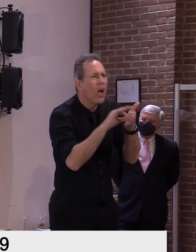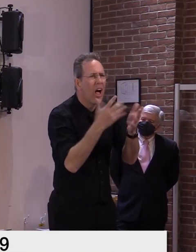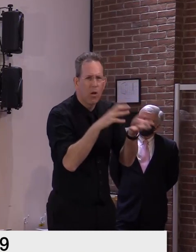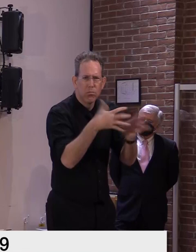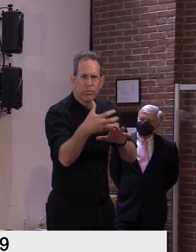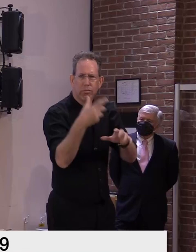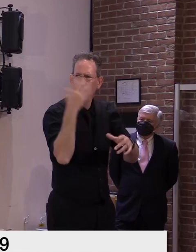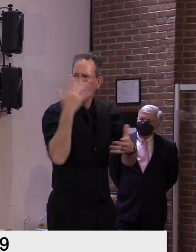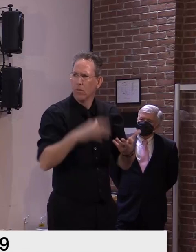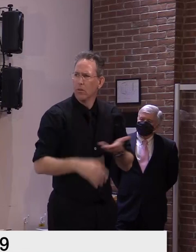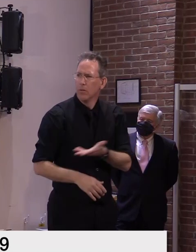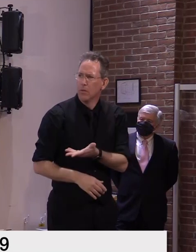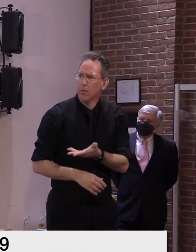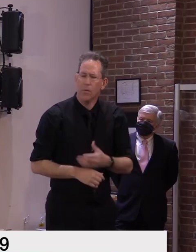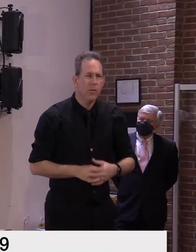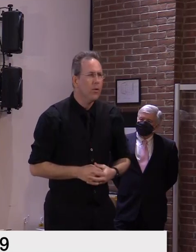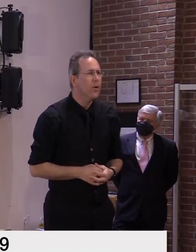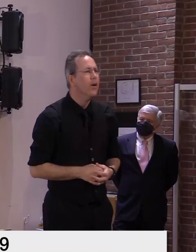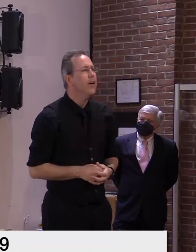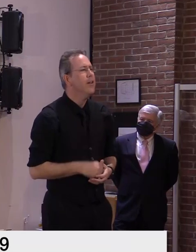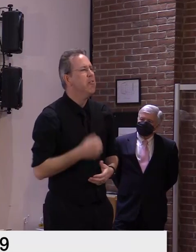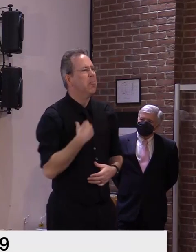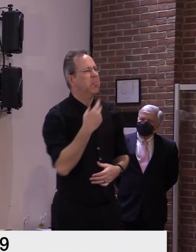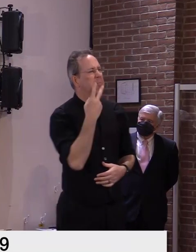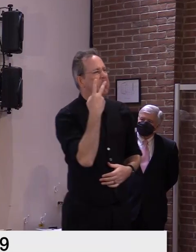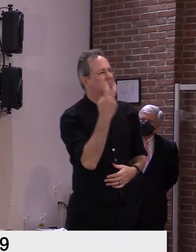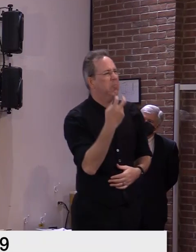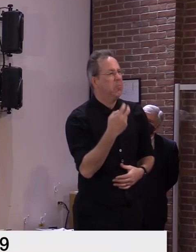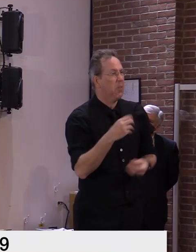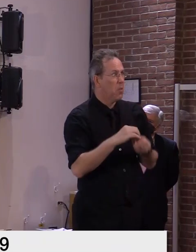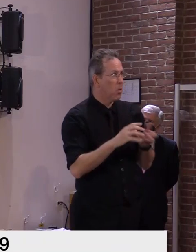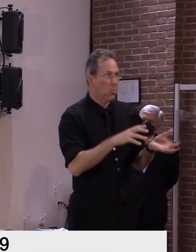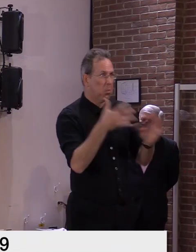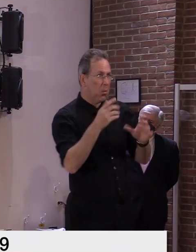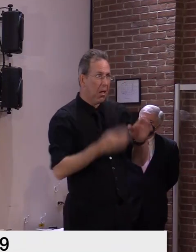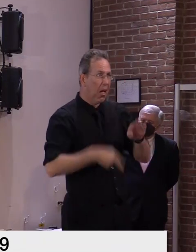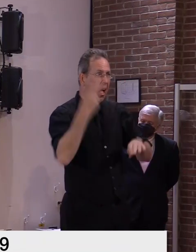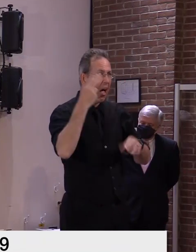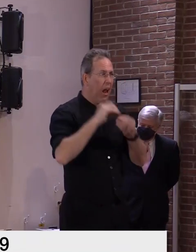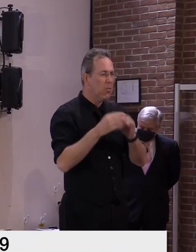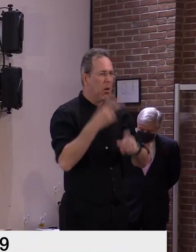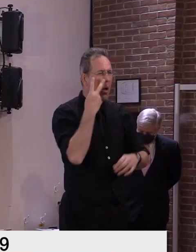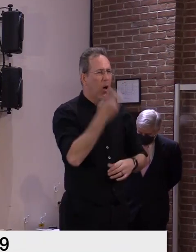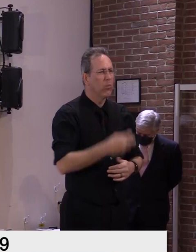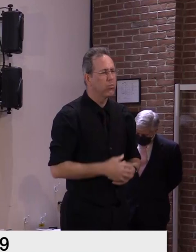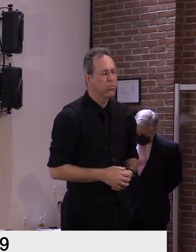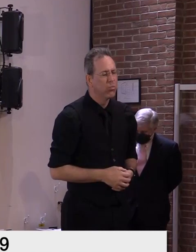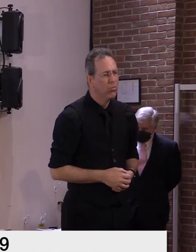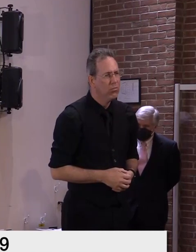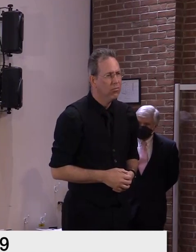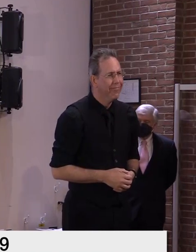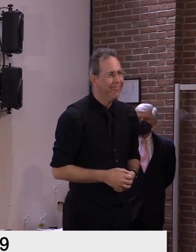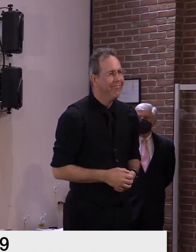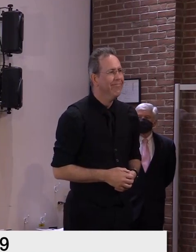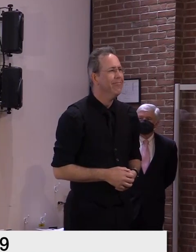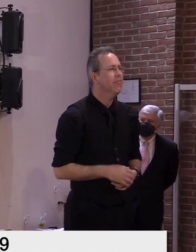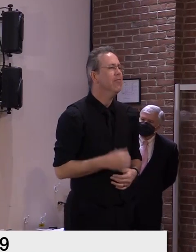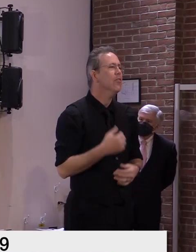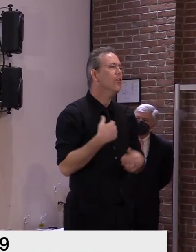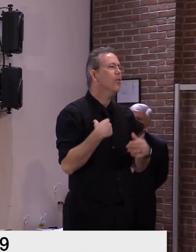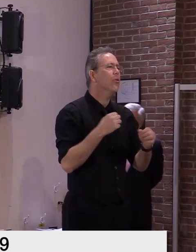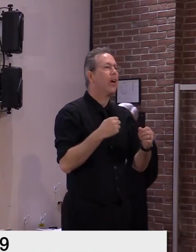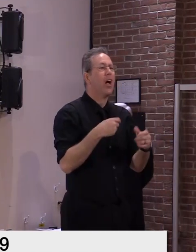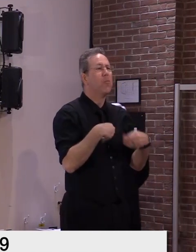again, I believe we'll be able to get to them just as quick here in the state as they would out of